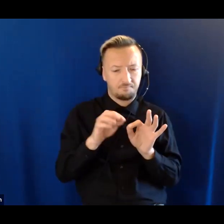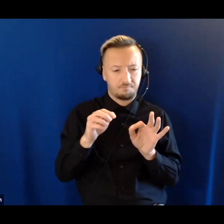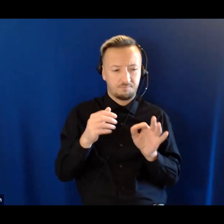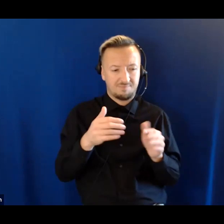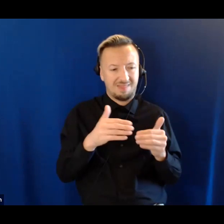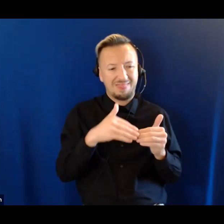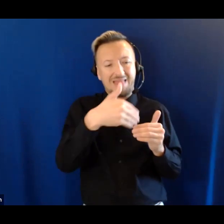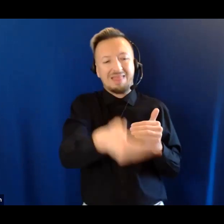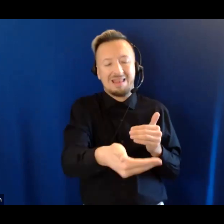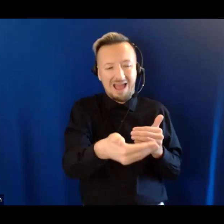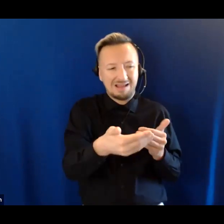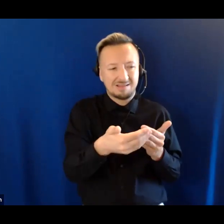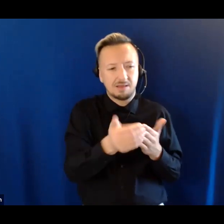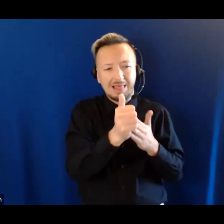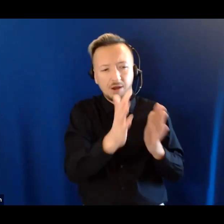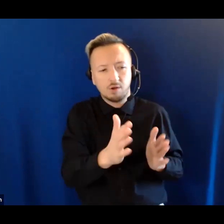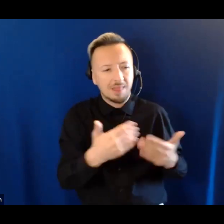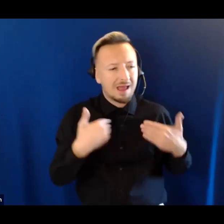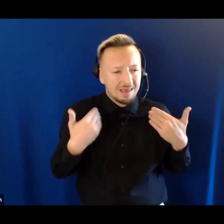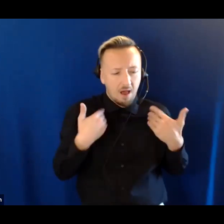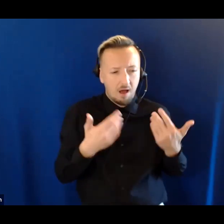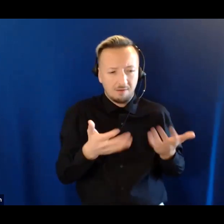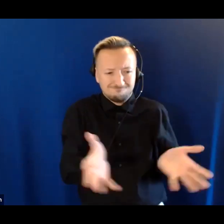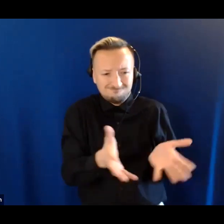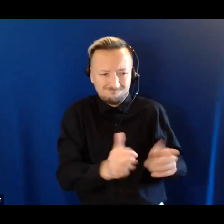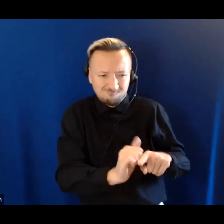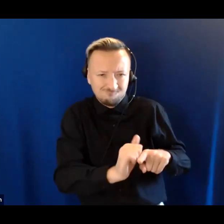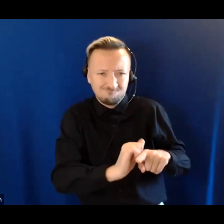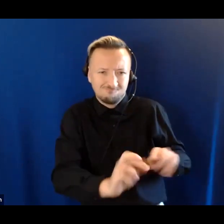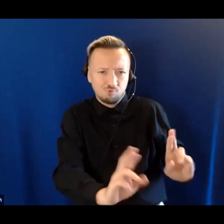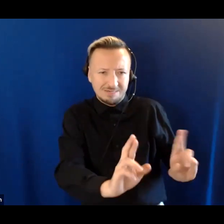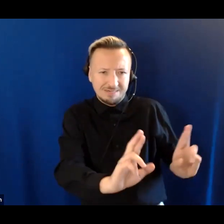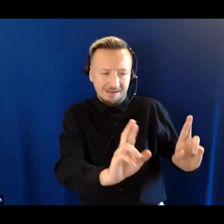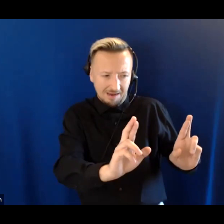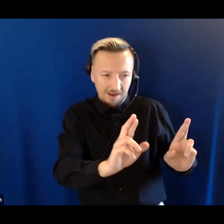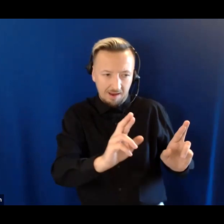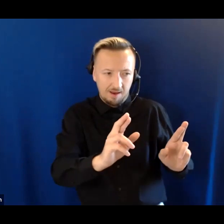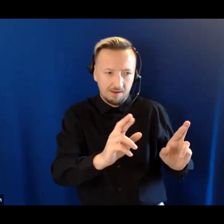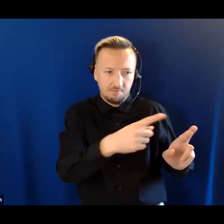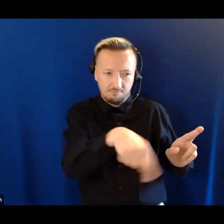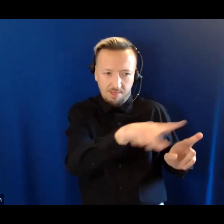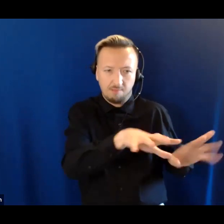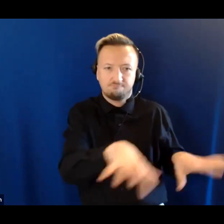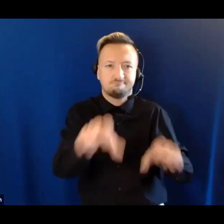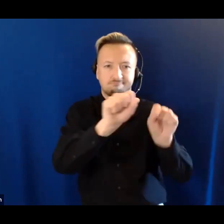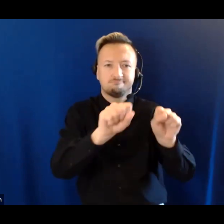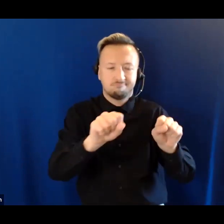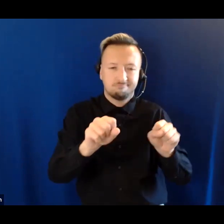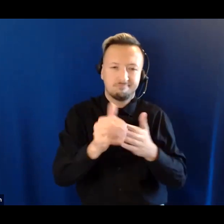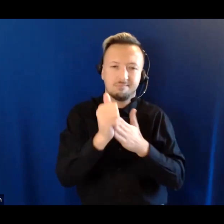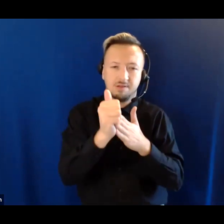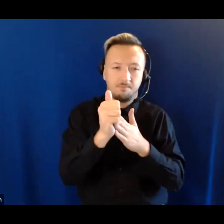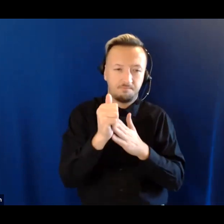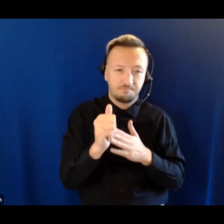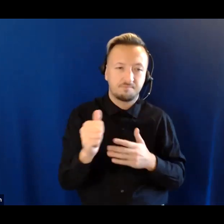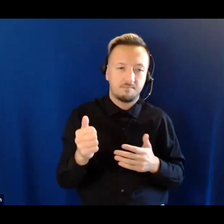preparing the next set of leaders for when, the next younger generation needs to come in. And I